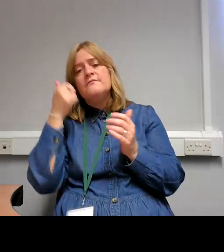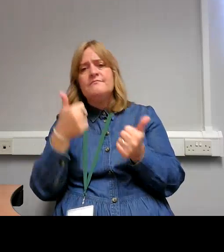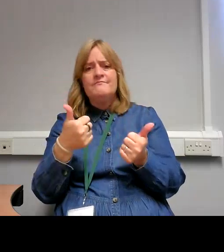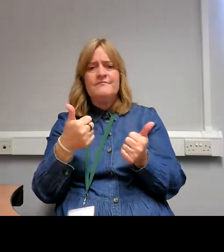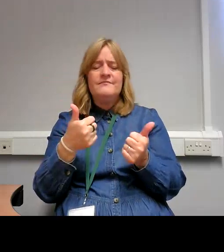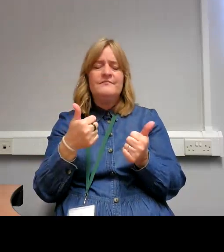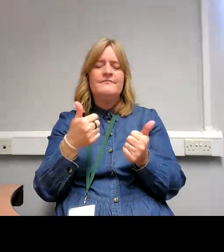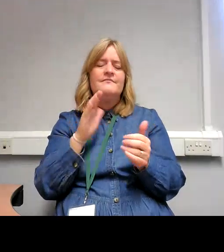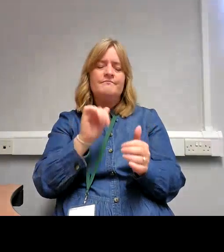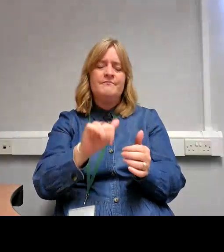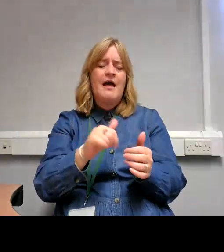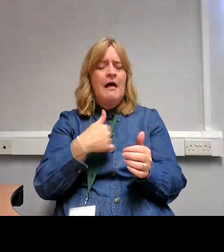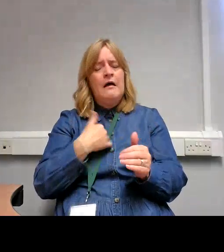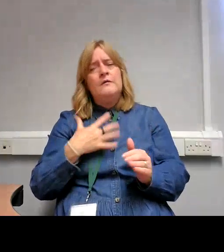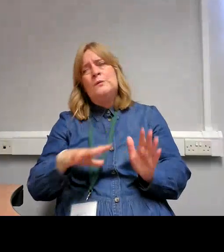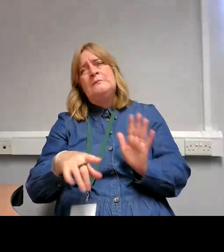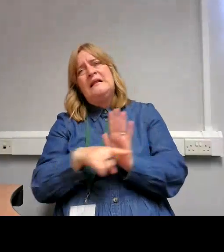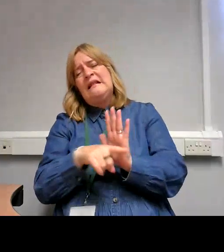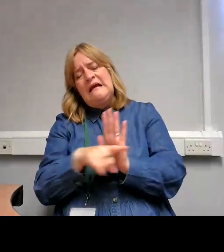to be negative here, but Yeah.